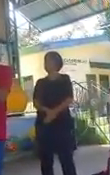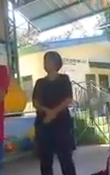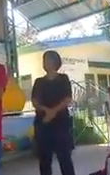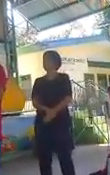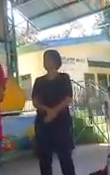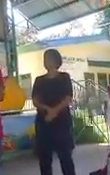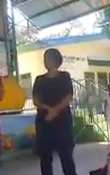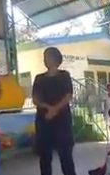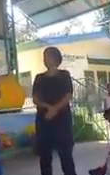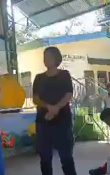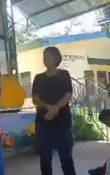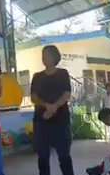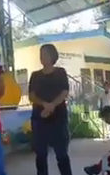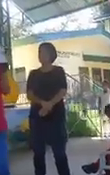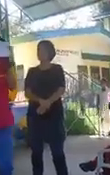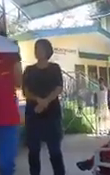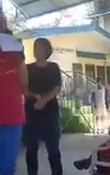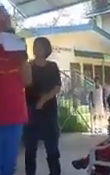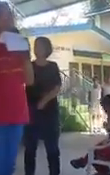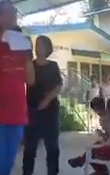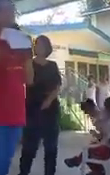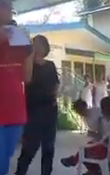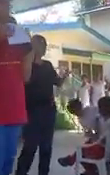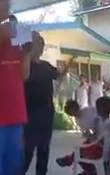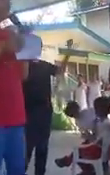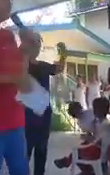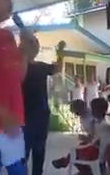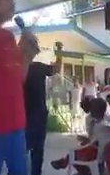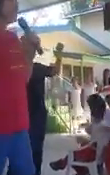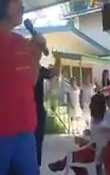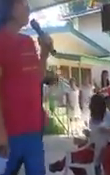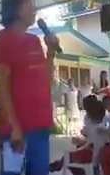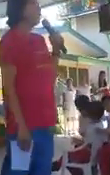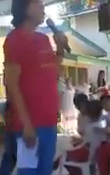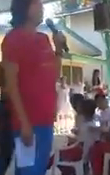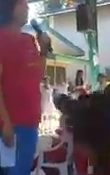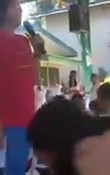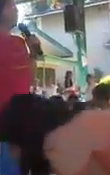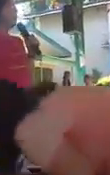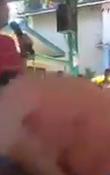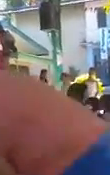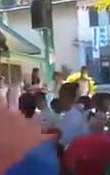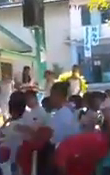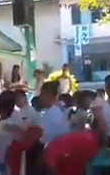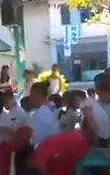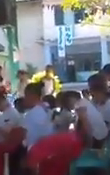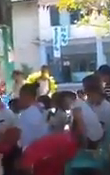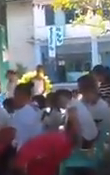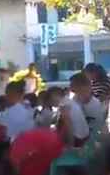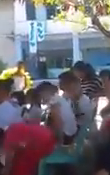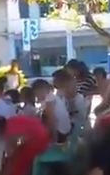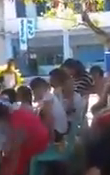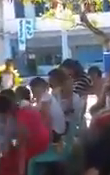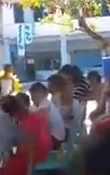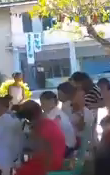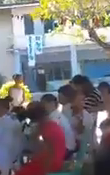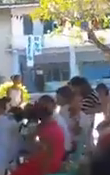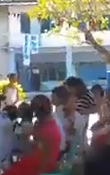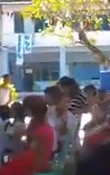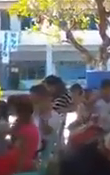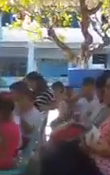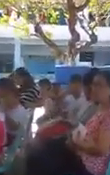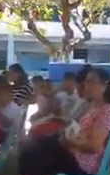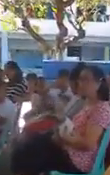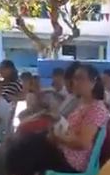Okay. The reason why we are here is because we are commissioned by our Lord